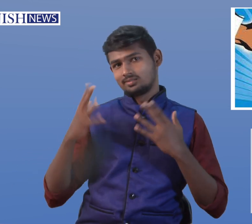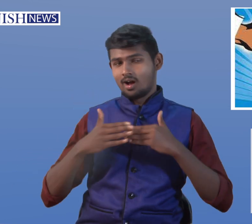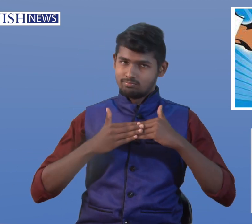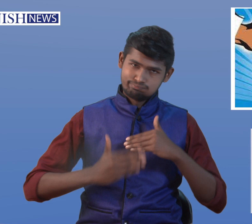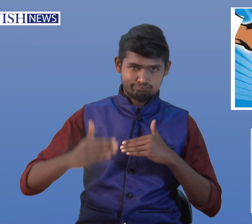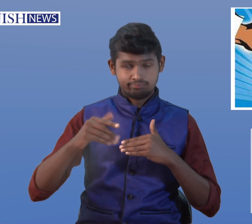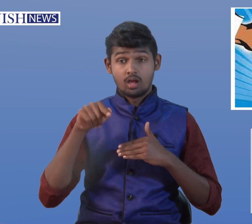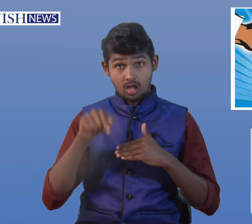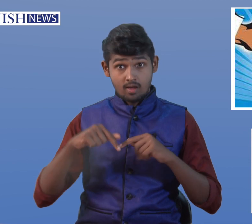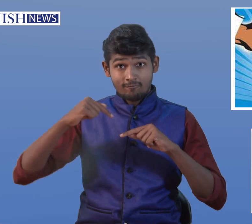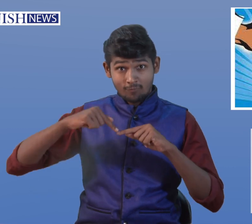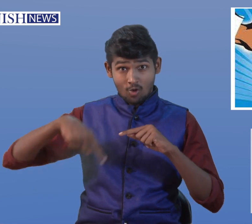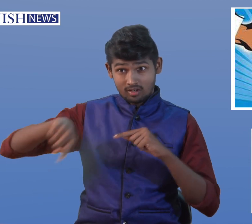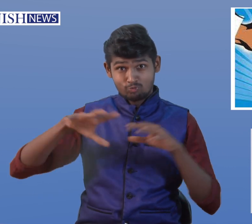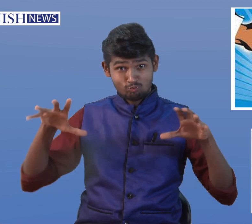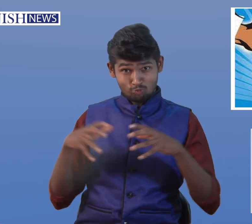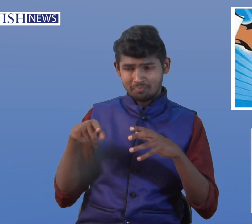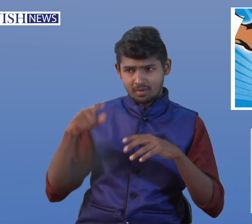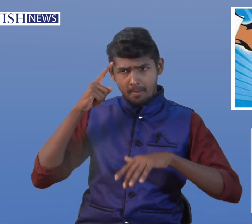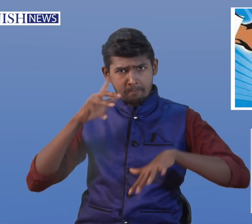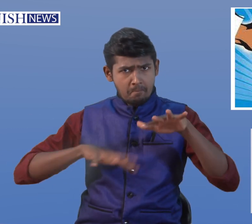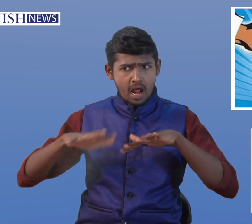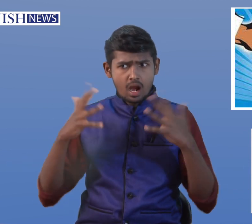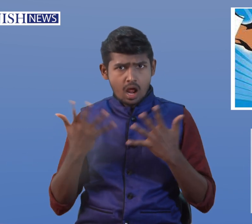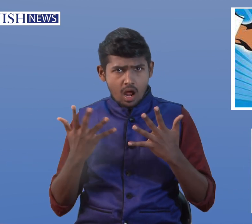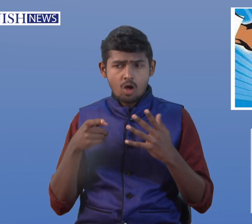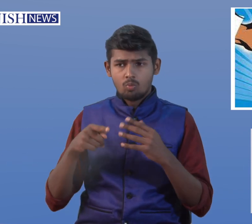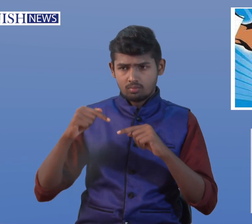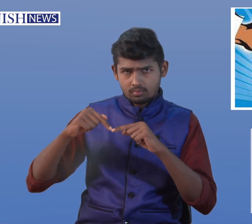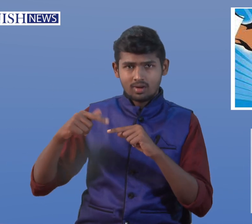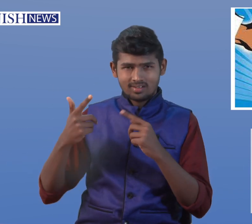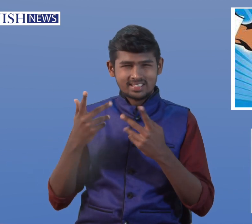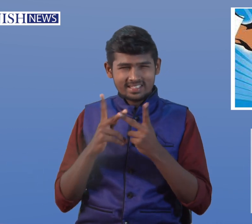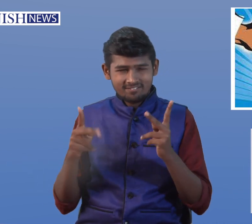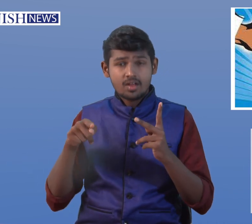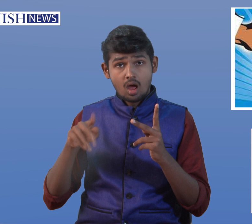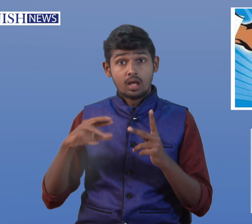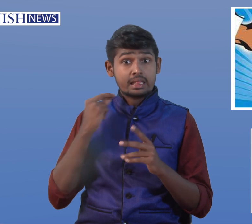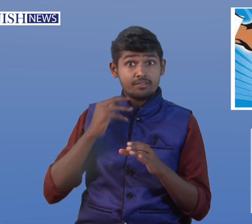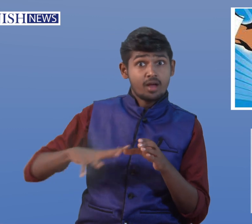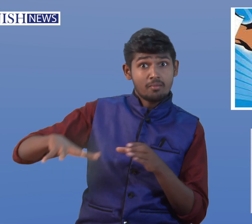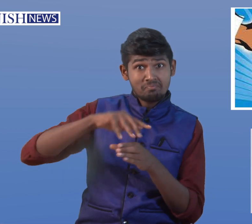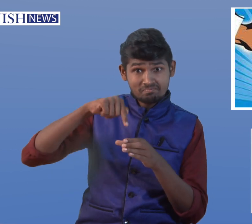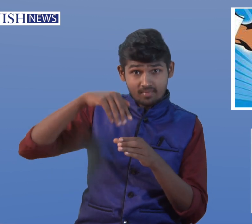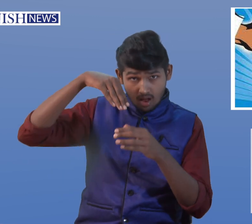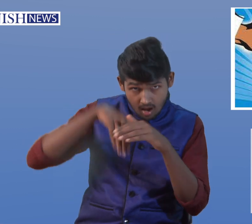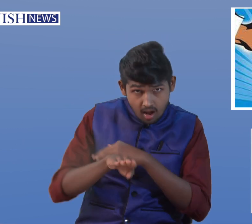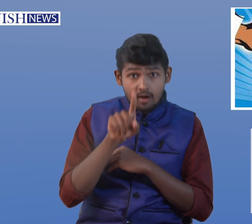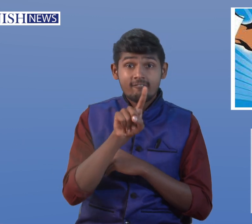voting by electors in the essential services category began in the district on March 28. The votes are being cast at